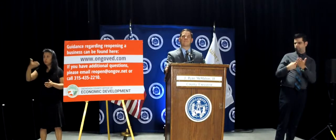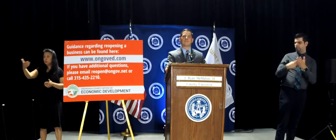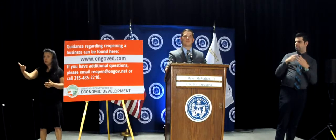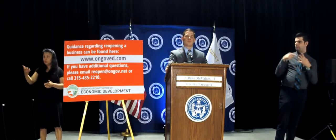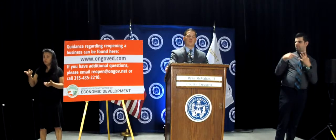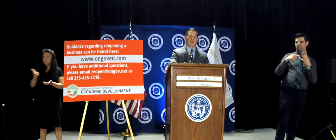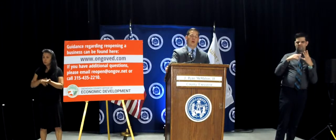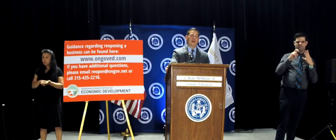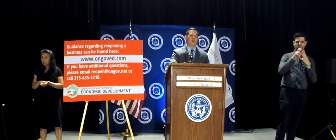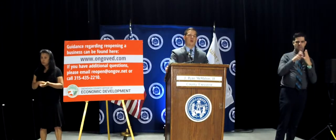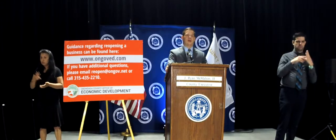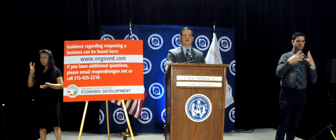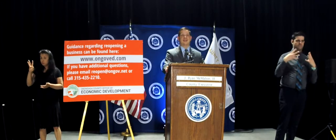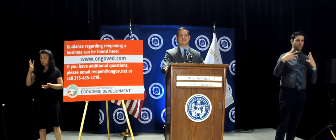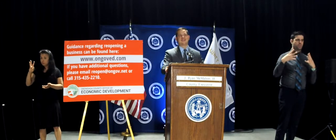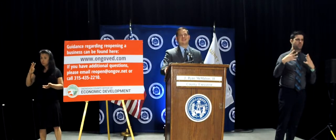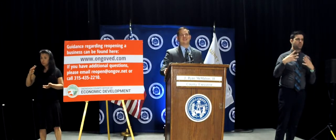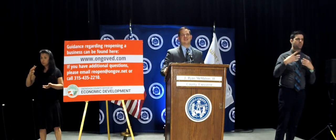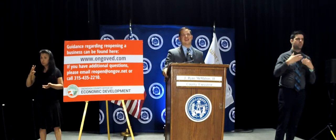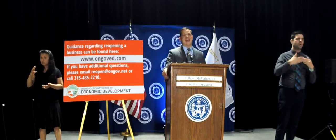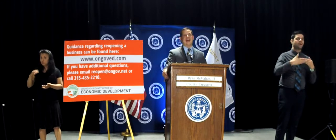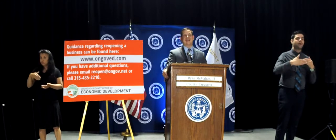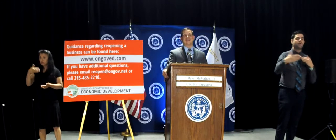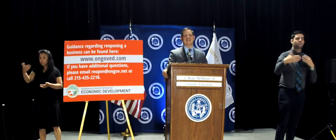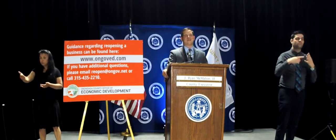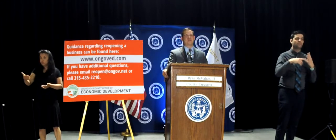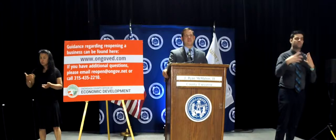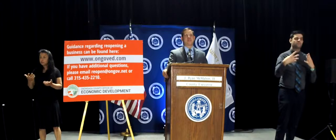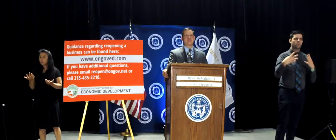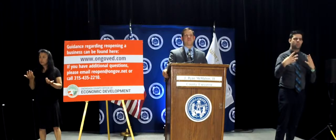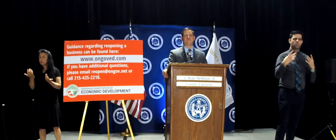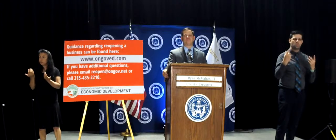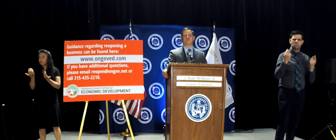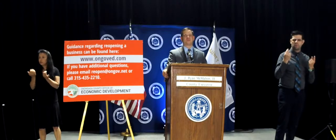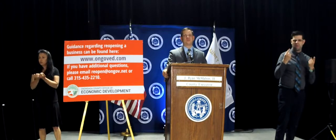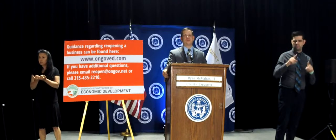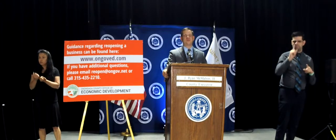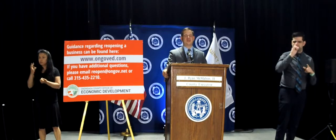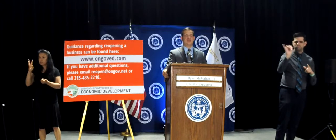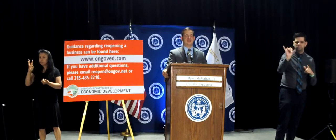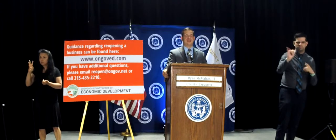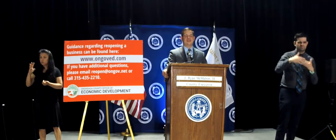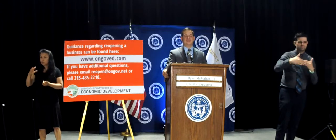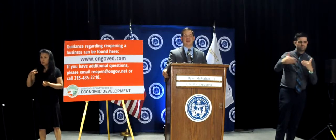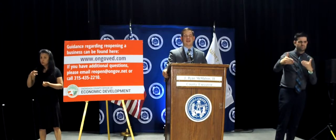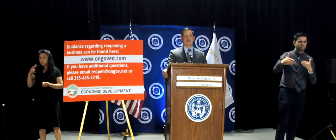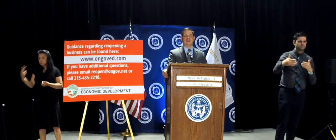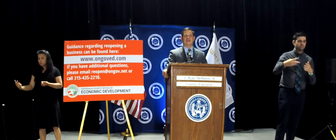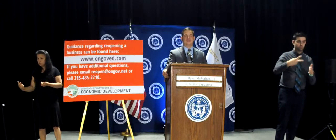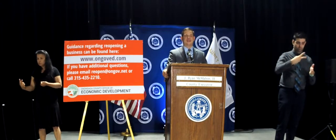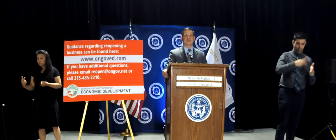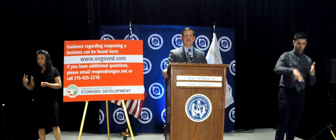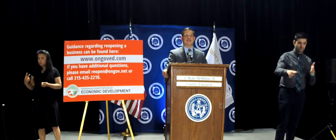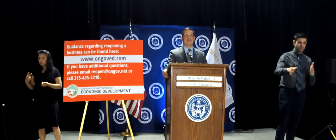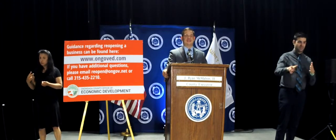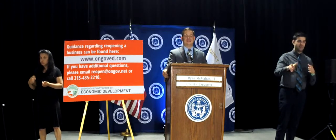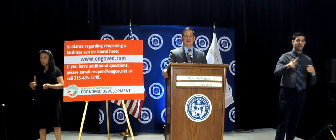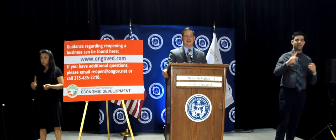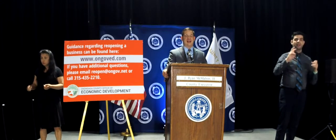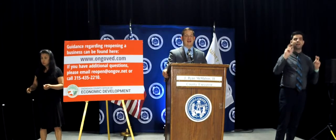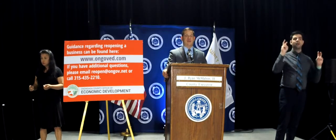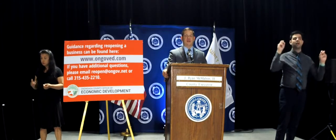4? Is there any indication of what? Yeah. Is there 2 weeks and then it's back to normal life? Like, is there any indication what happens after phase